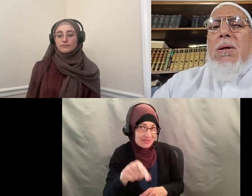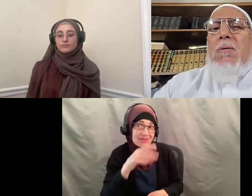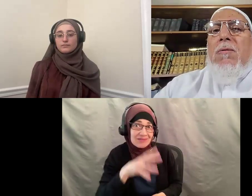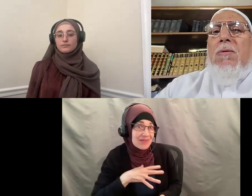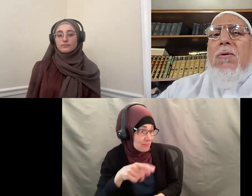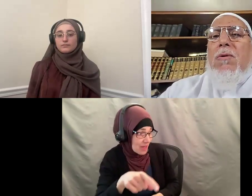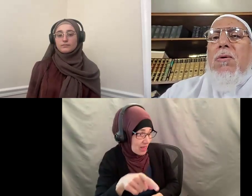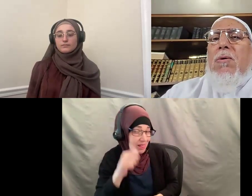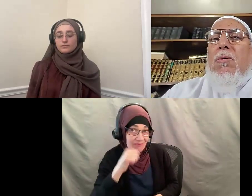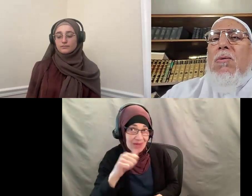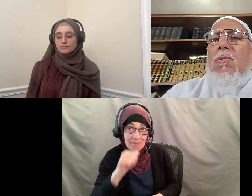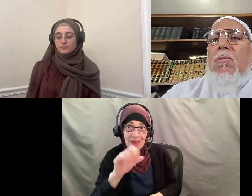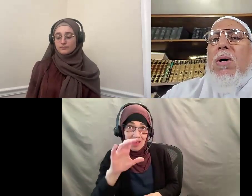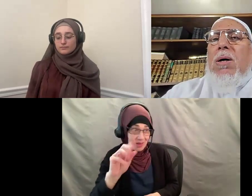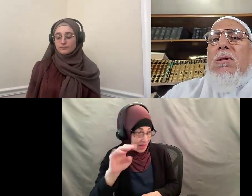she-camel